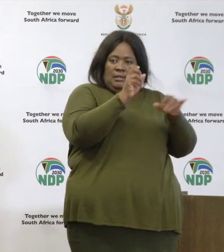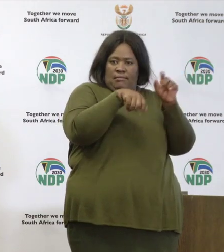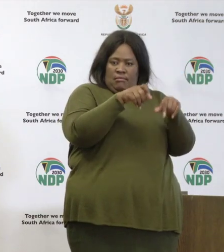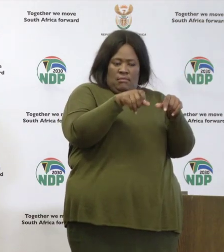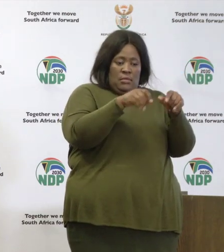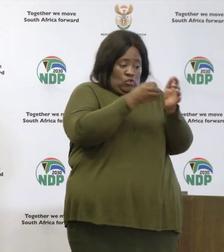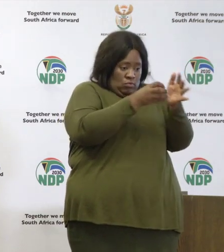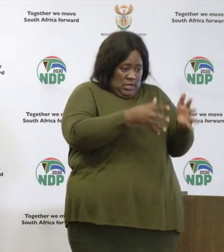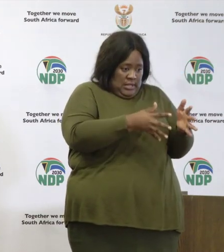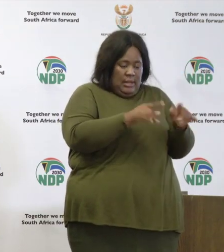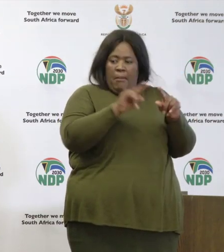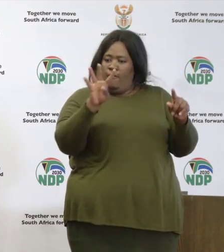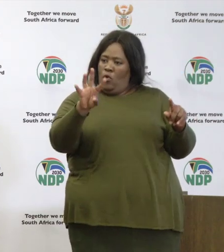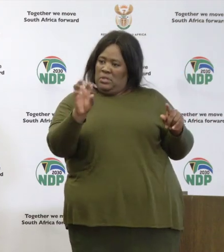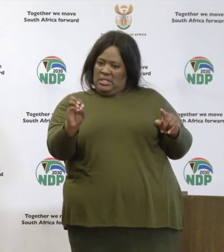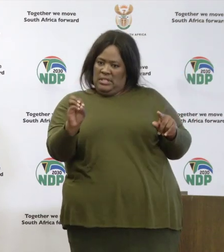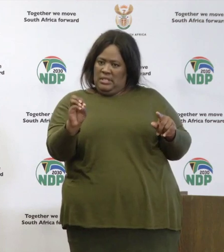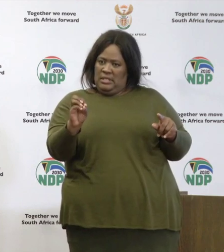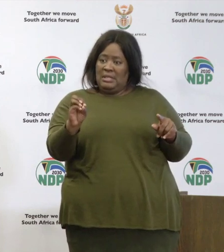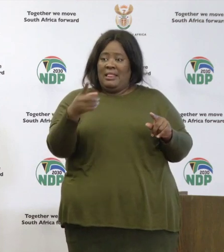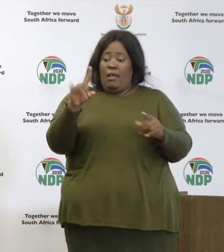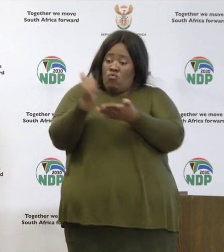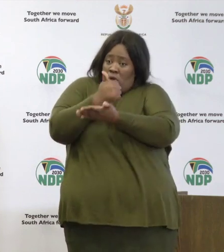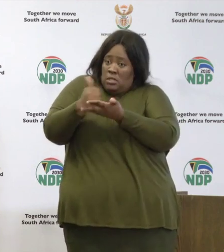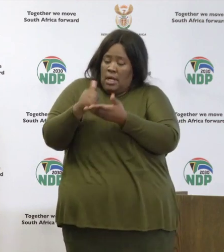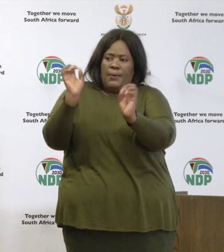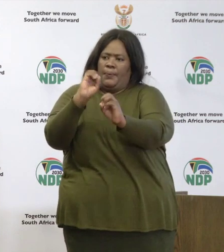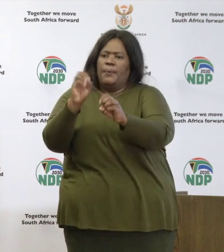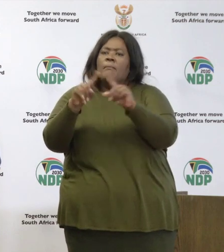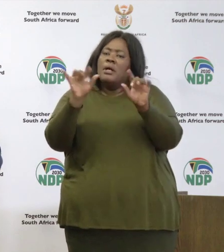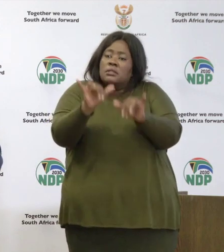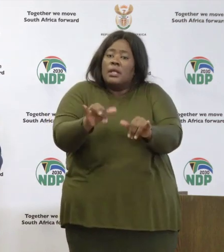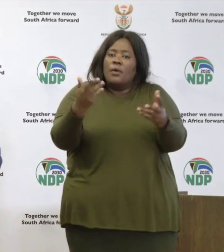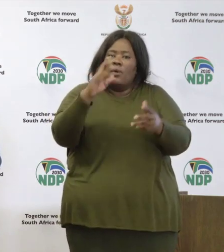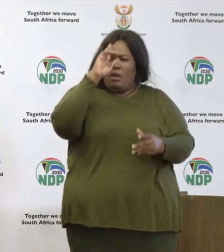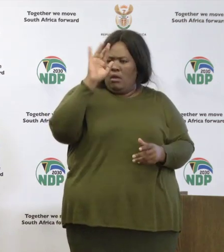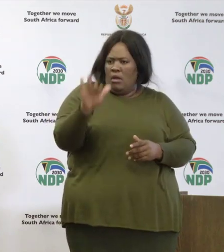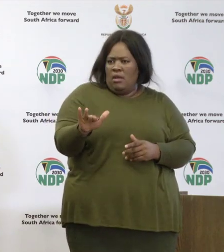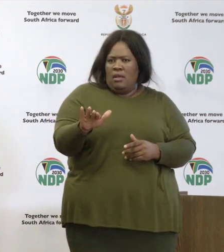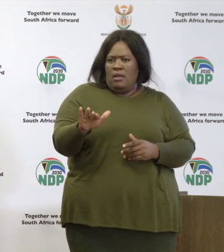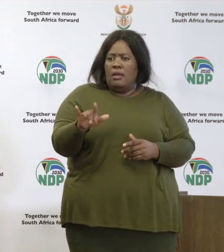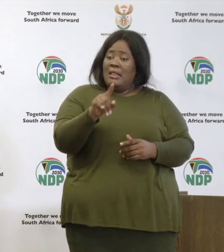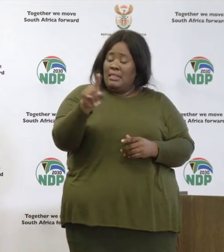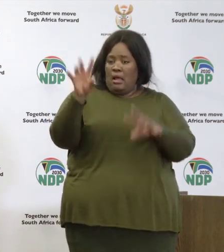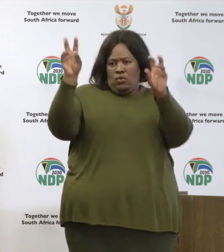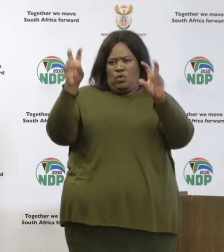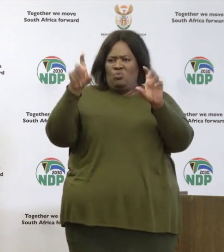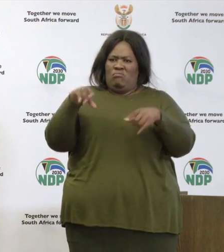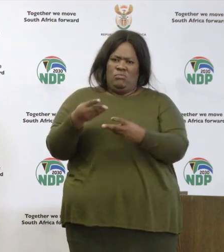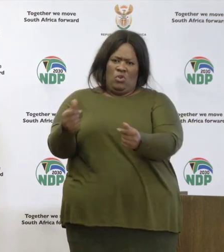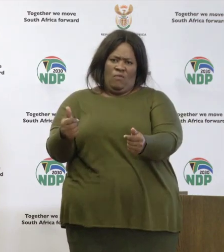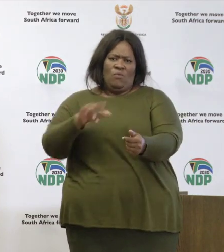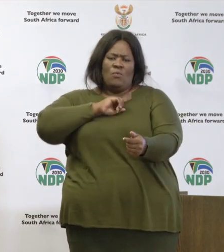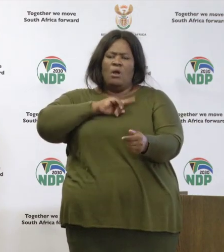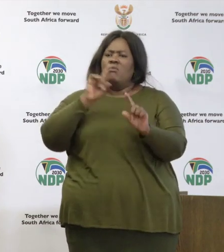not registered students, but staying in our university residences, a matter that we will actually have to attend to. Because surely